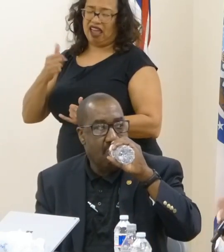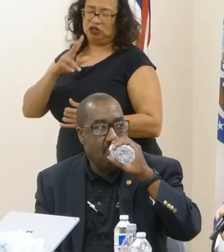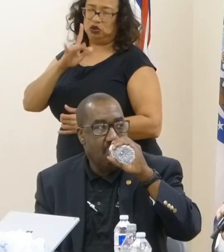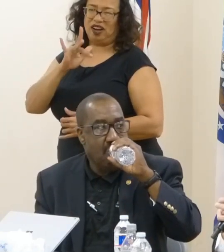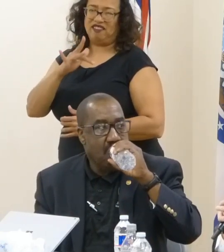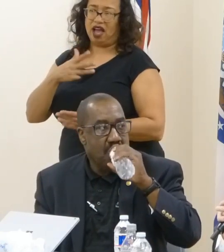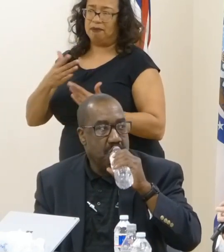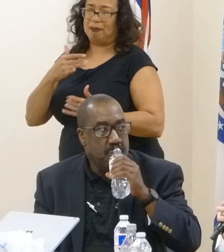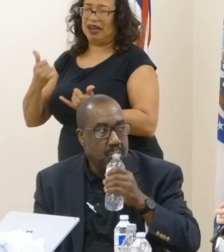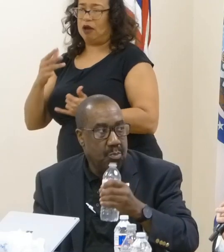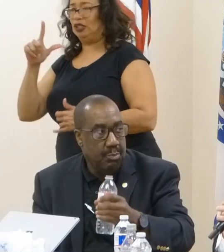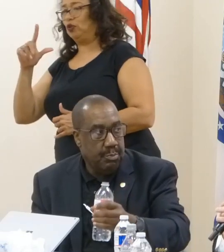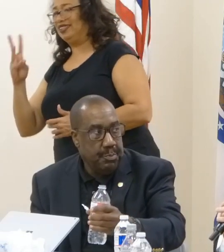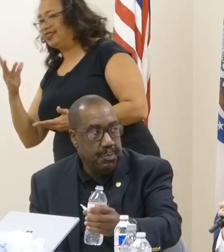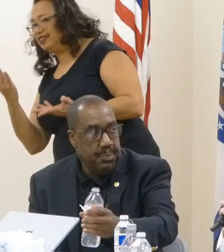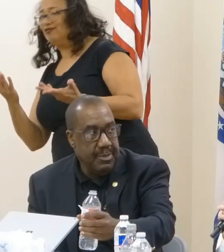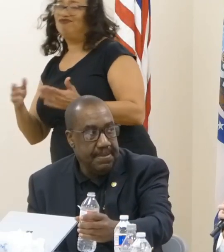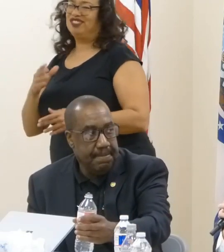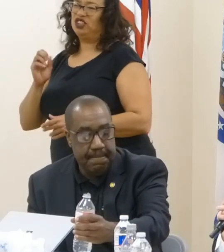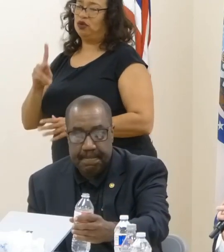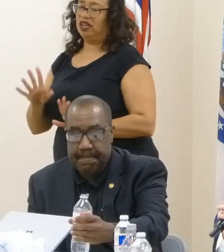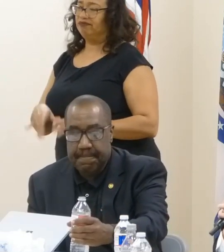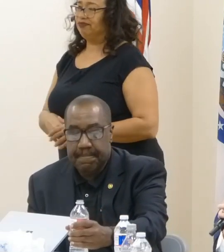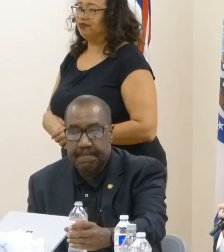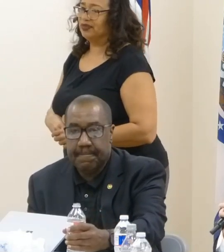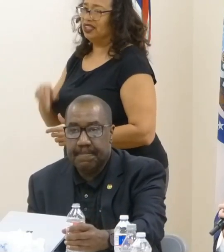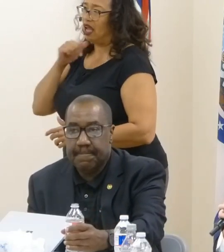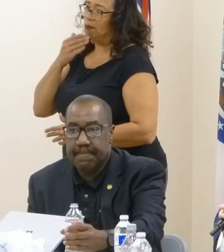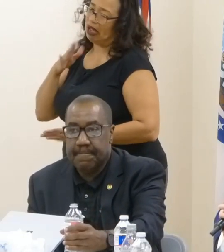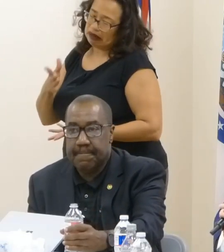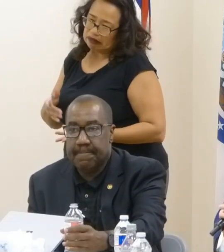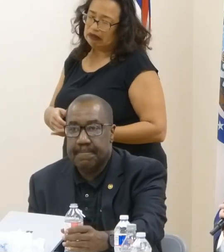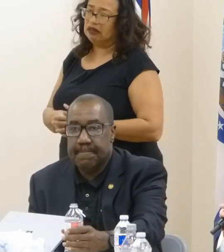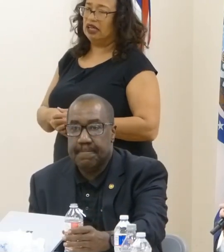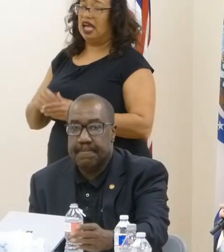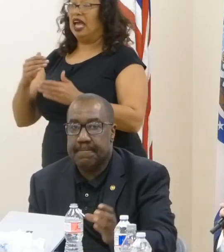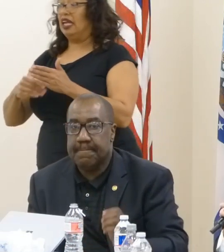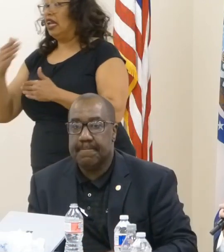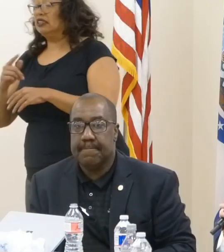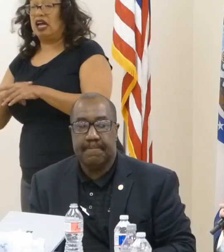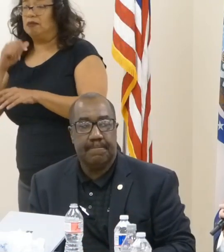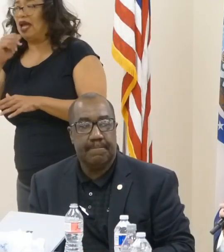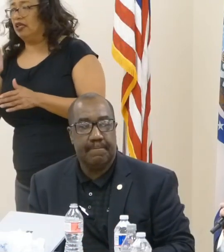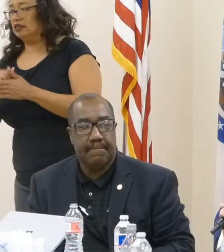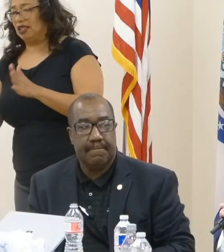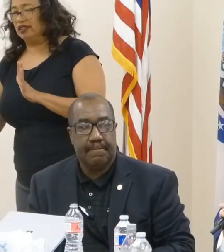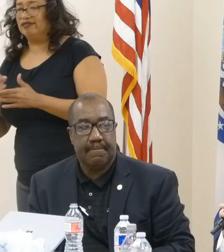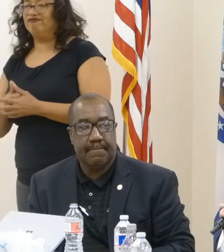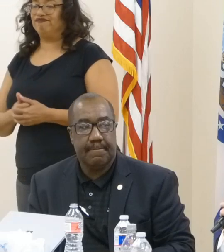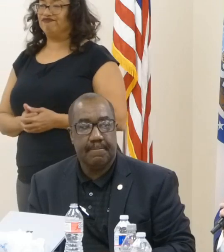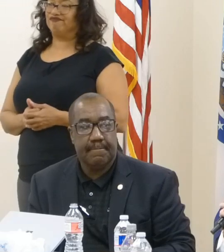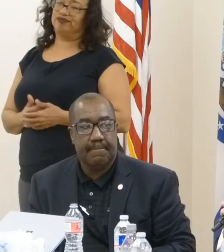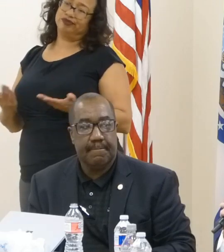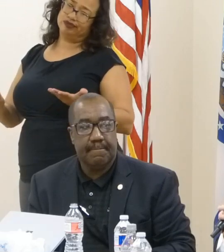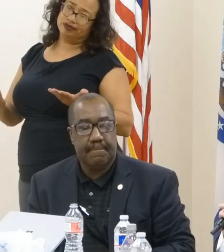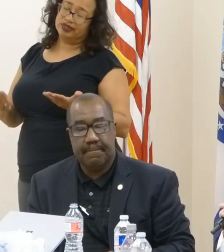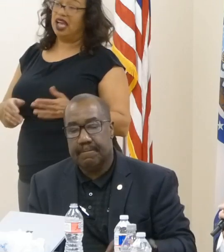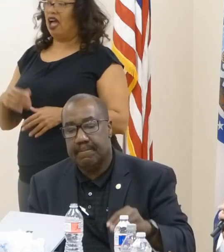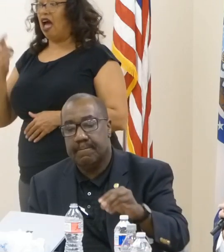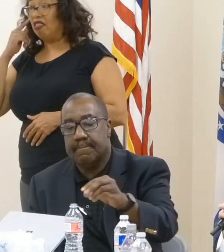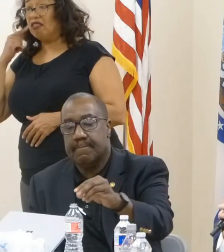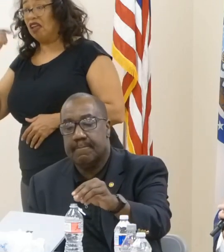this time around, and then the next time around it won't be as expensive anymore. So I think they're pretty sharp looking